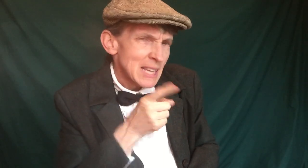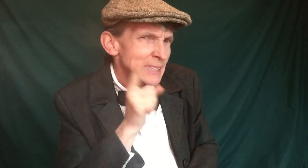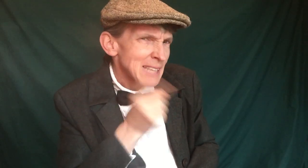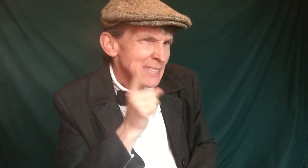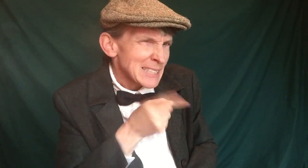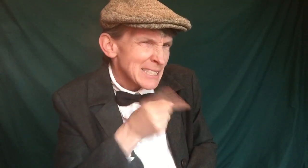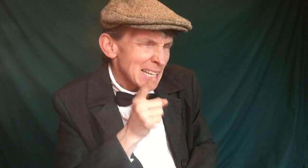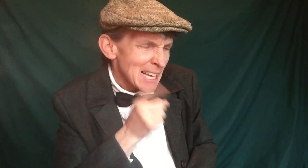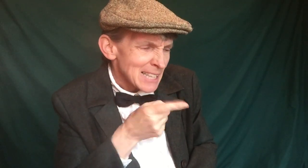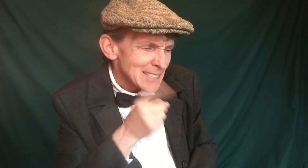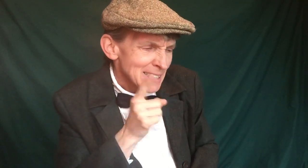said,